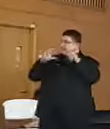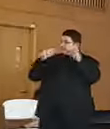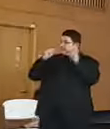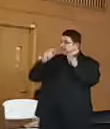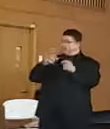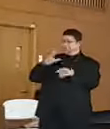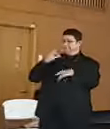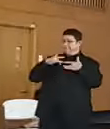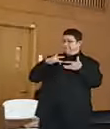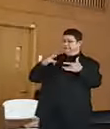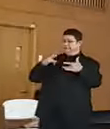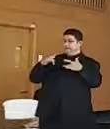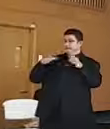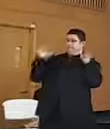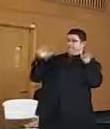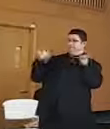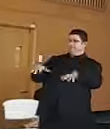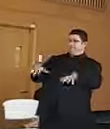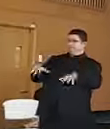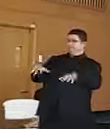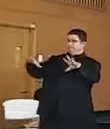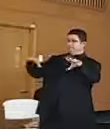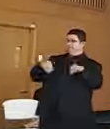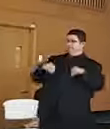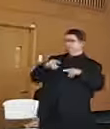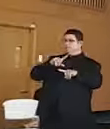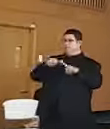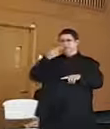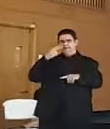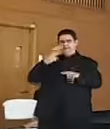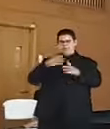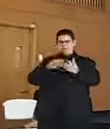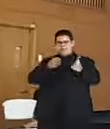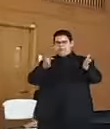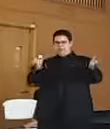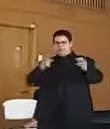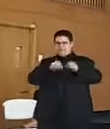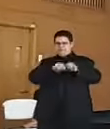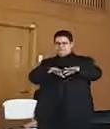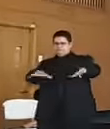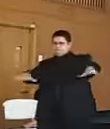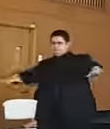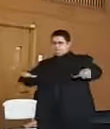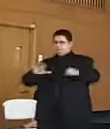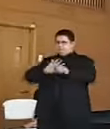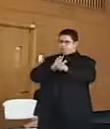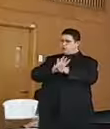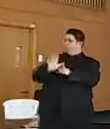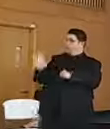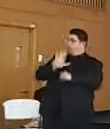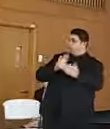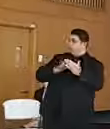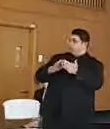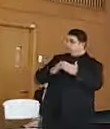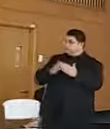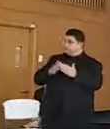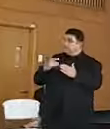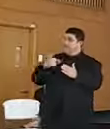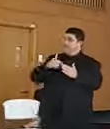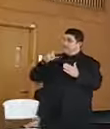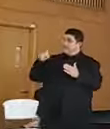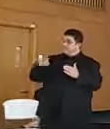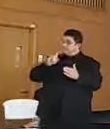hesitation when they see wider spread of COVID in their community. What we need to do in our community is get masks